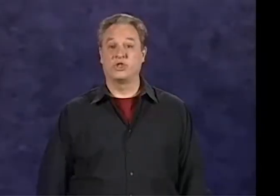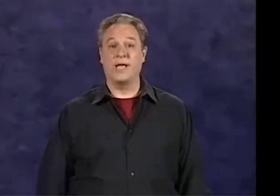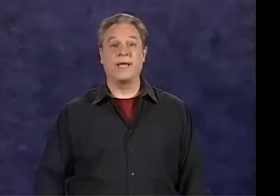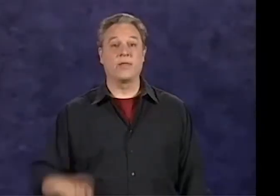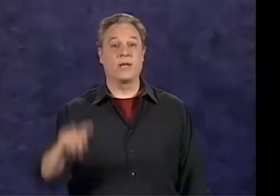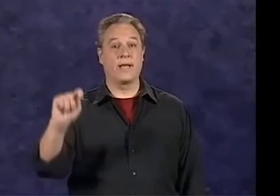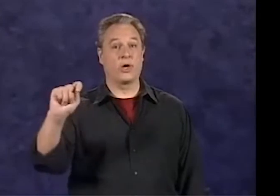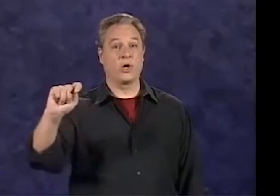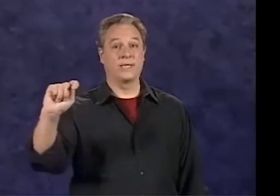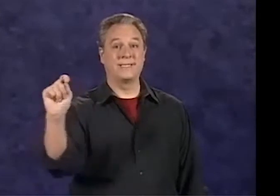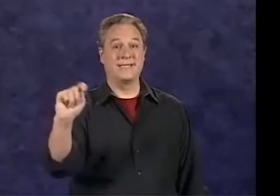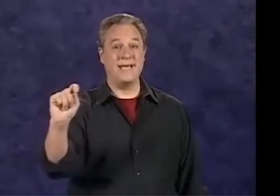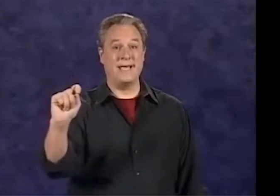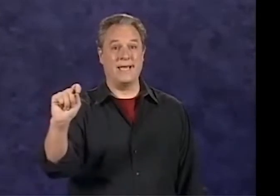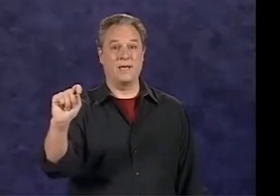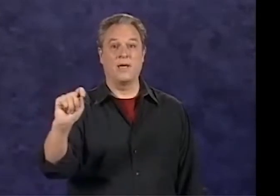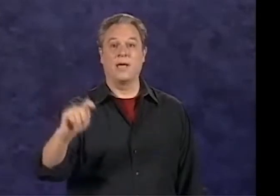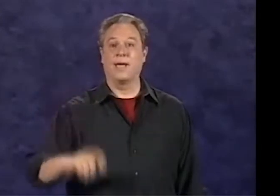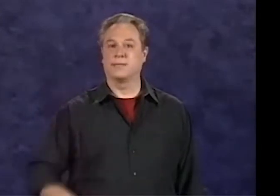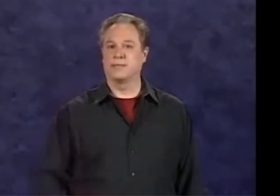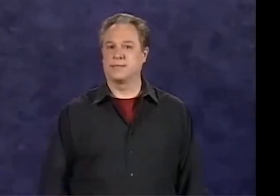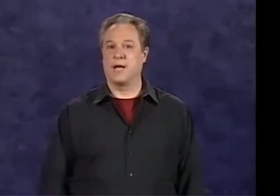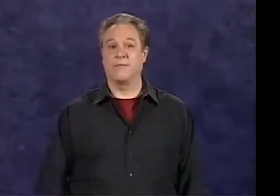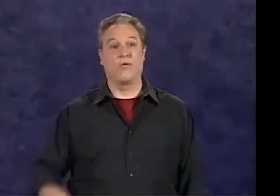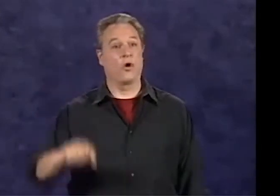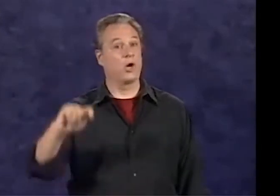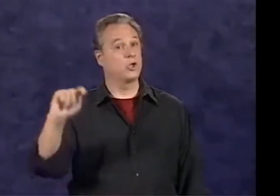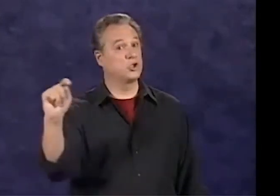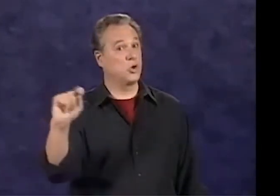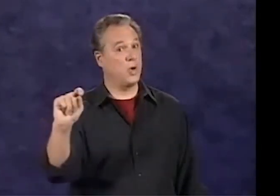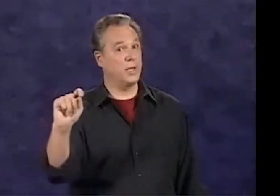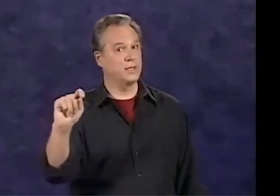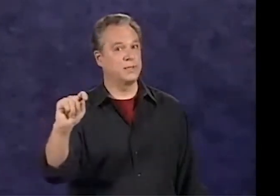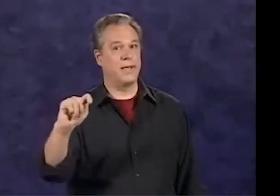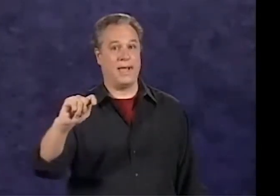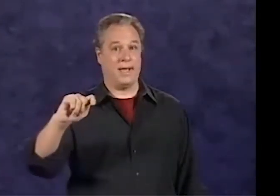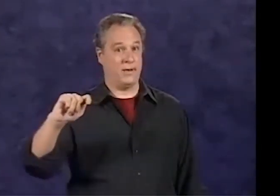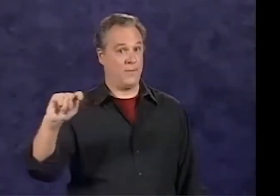Shaking the letter T is a sign for toilet and bathroom.